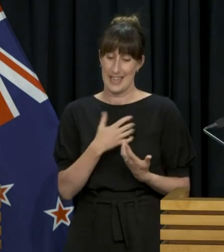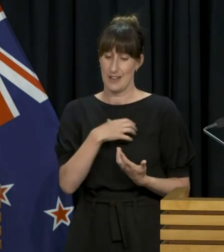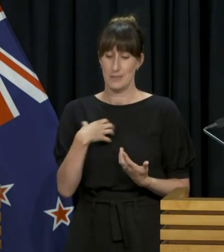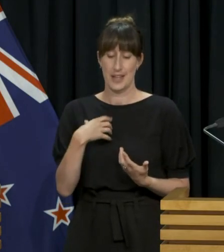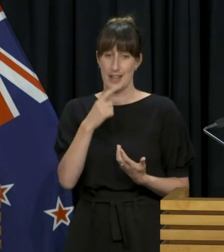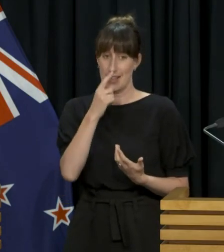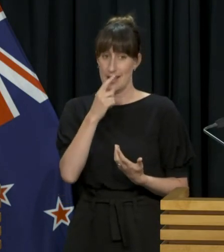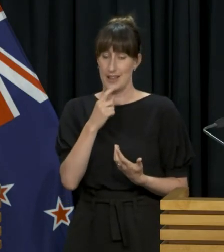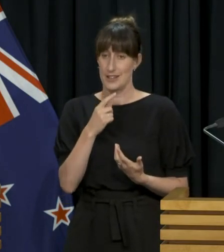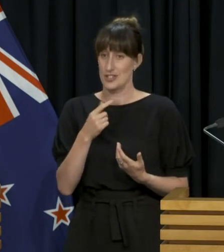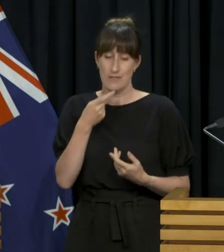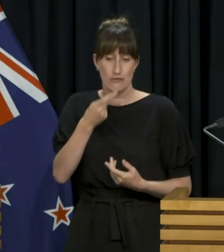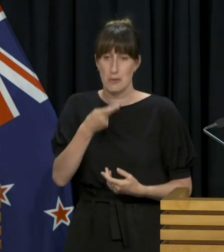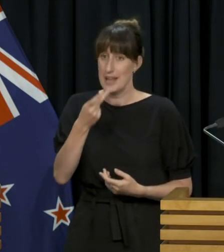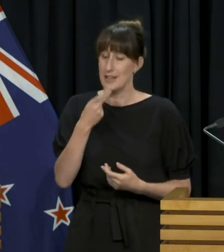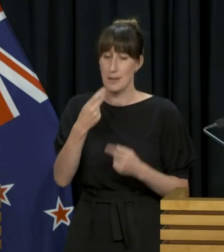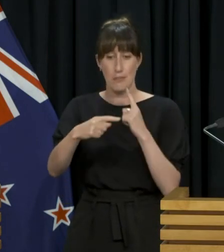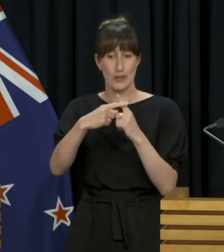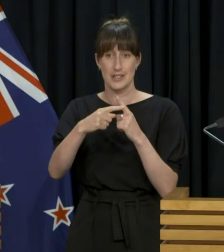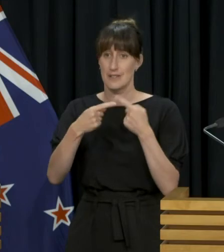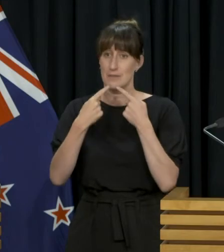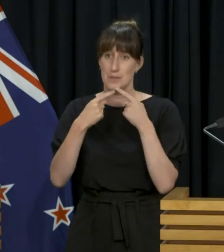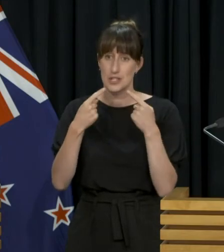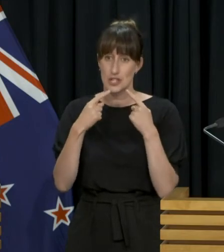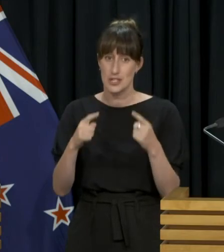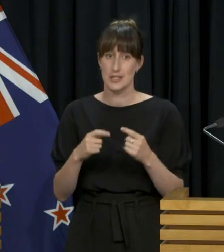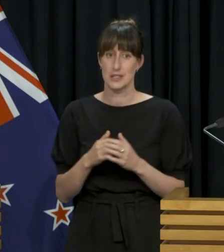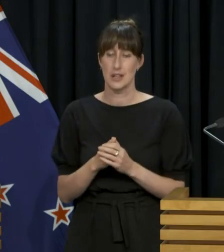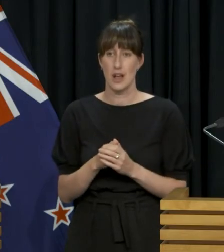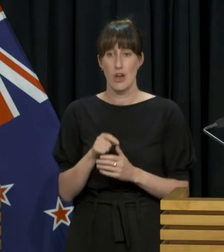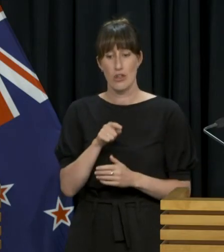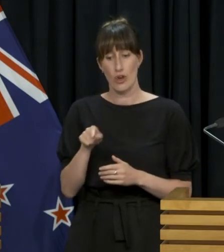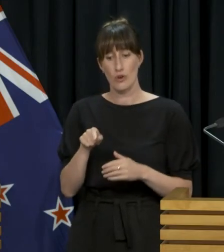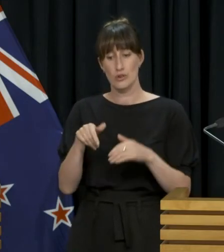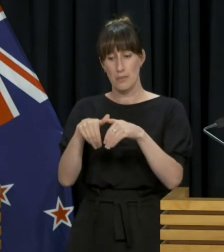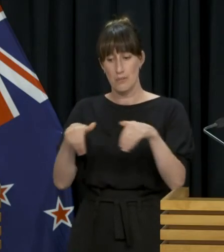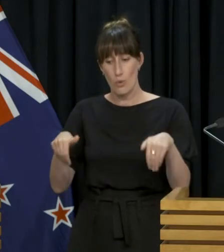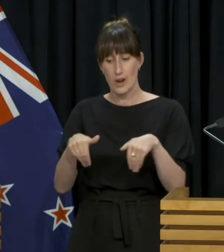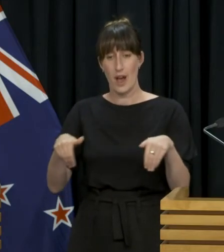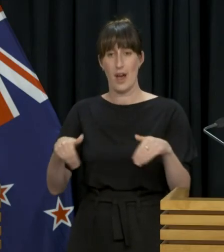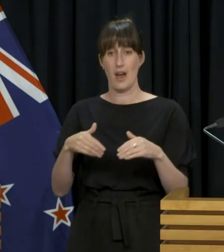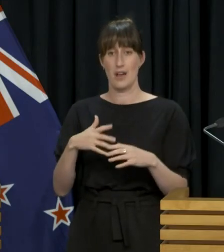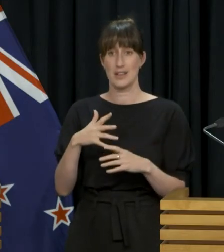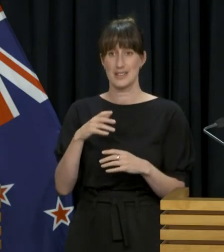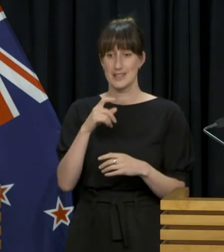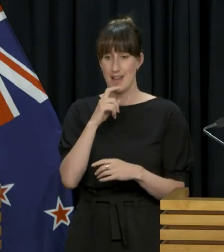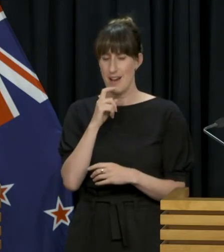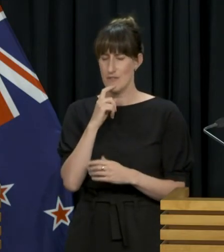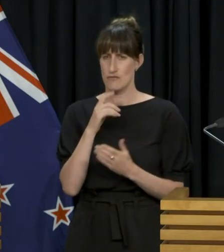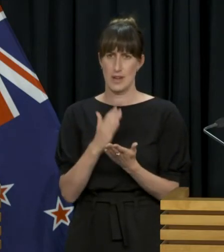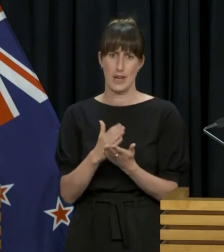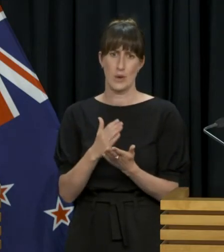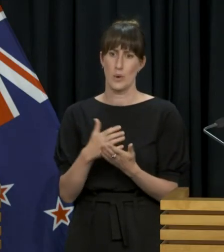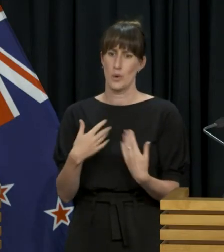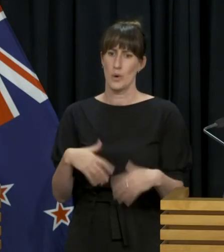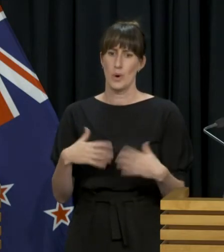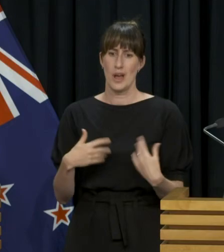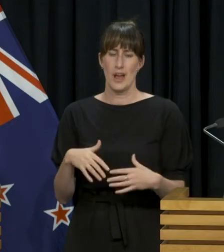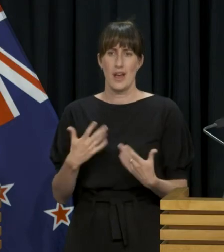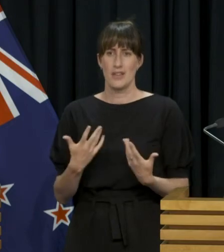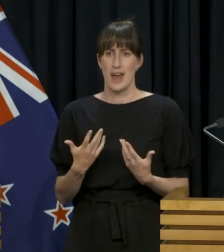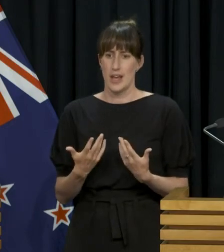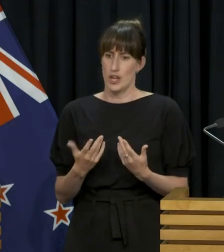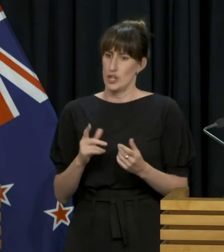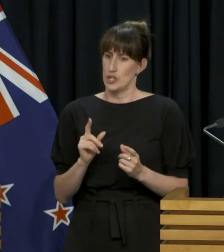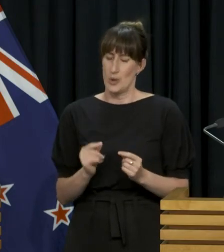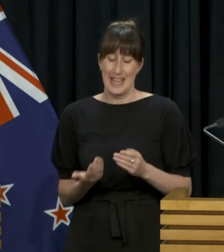workers. They go to great lengths to keep themselves, their families and the wider community safe from COVID-19, wearing PPE,